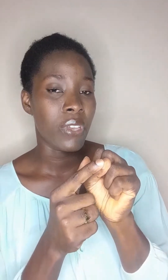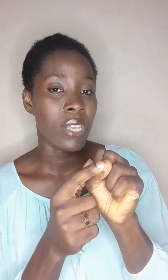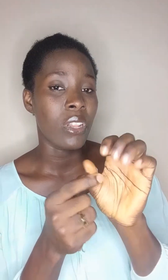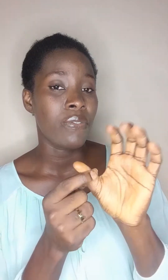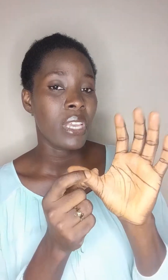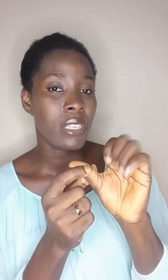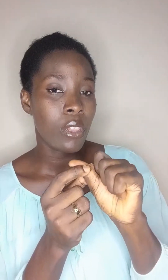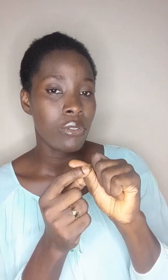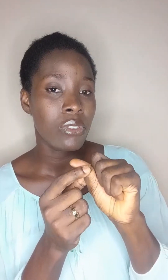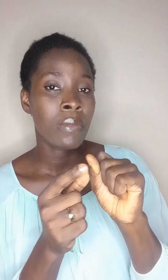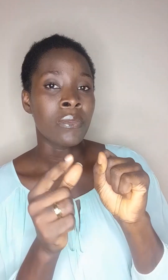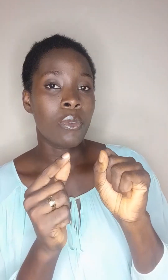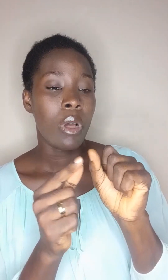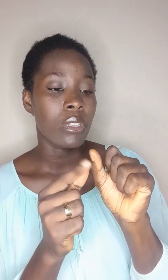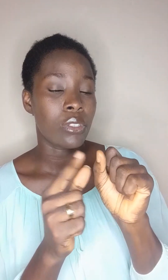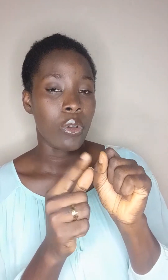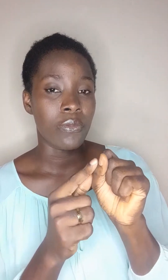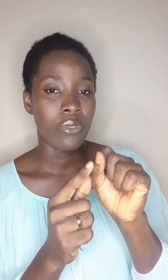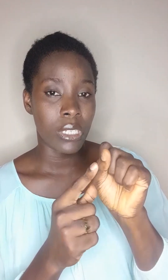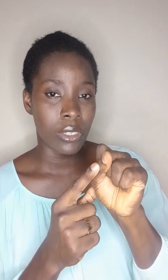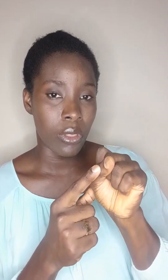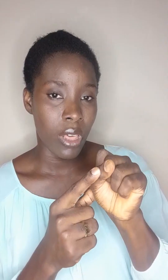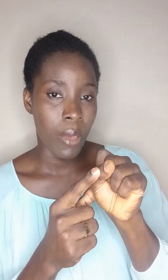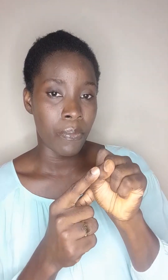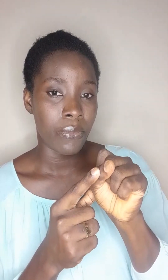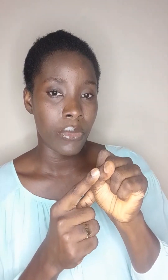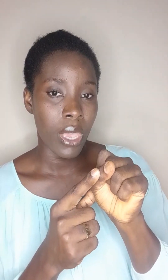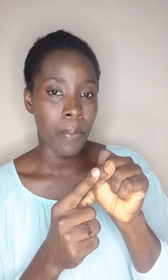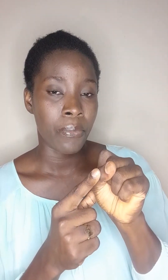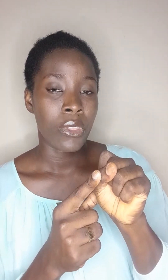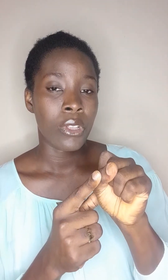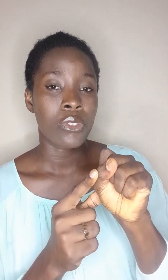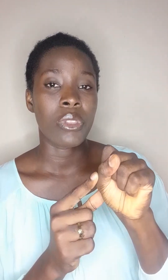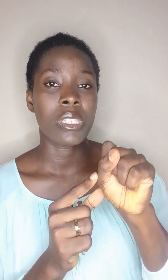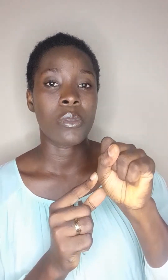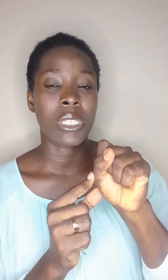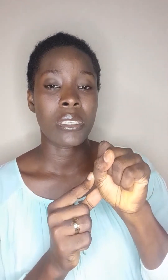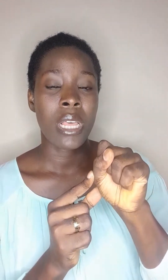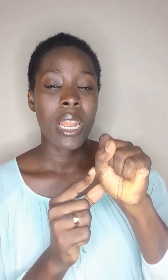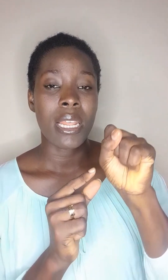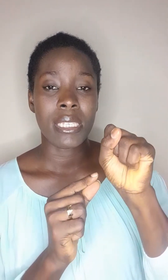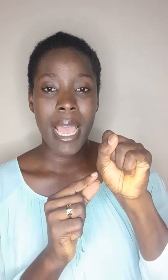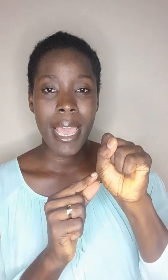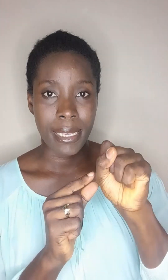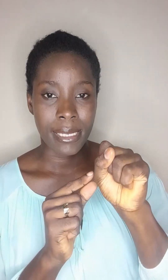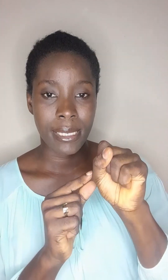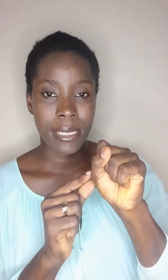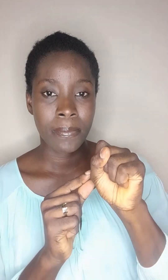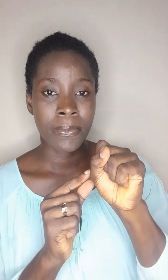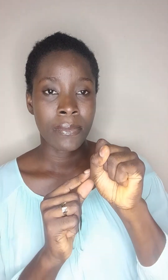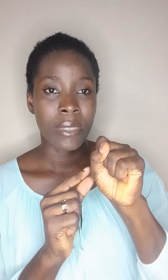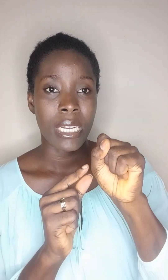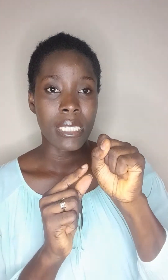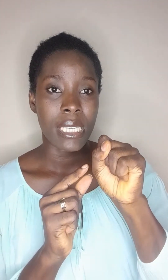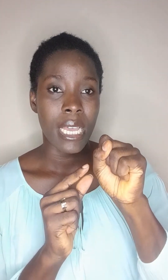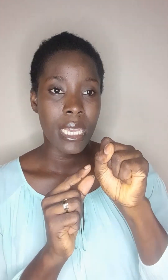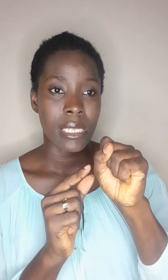other fingers closed, while the thumb rests on them. Yeah. So this is what letter S, letter S,